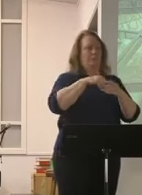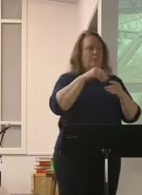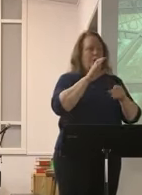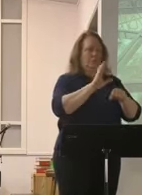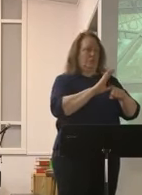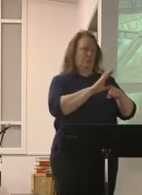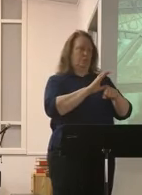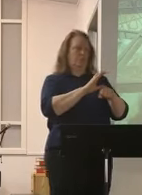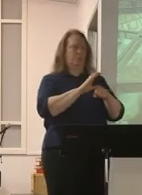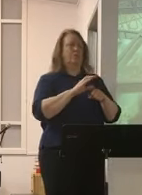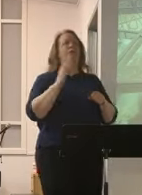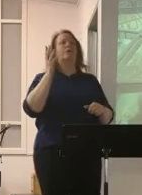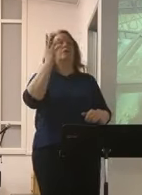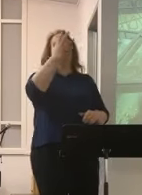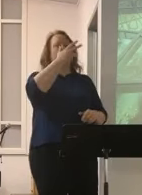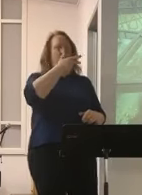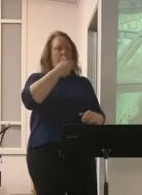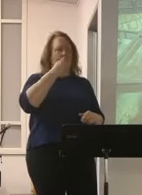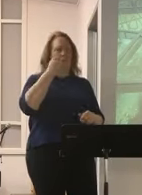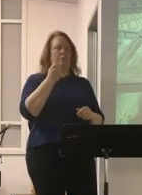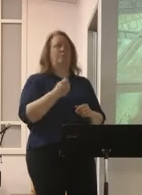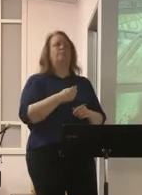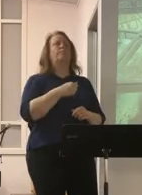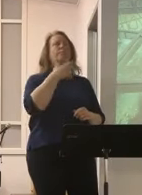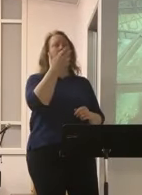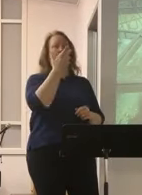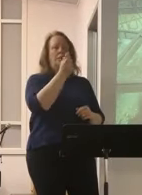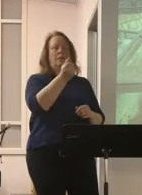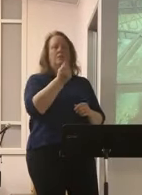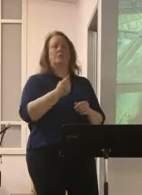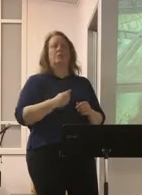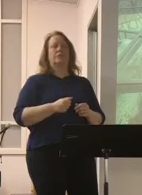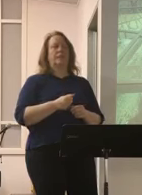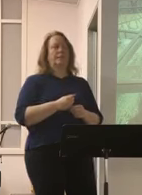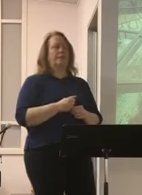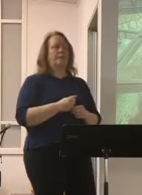very beautiful. But it's just interesting that everywhere